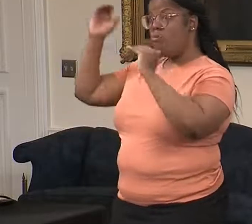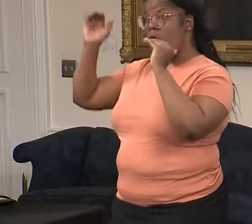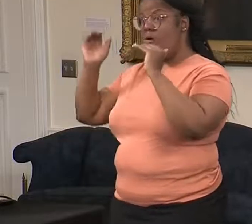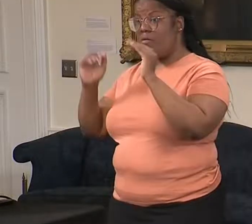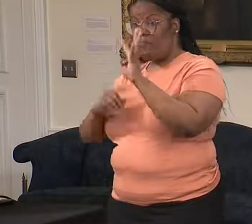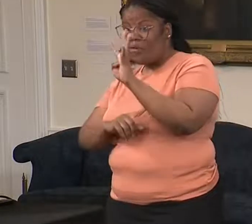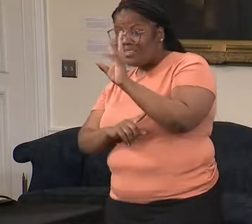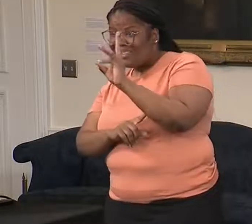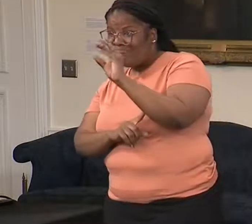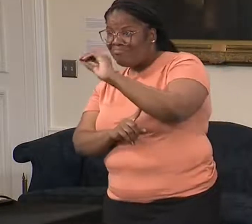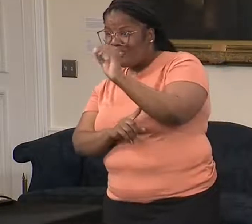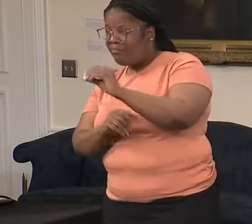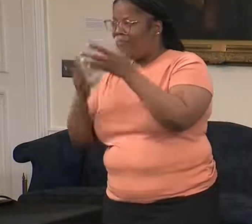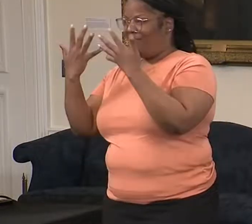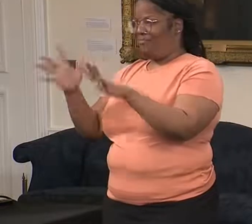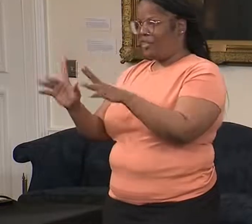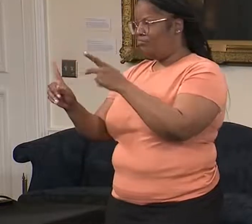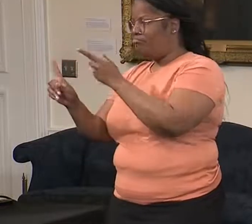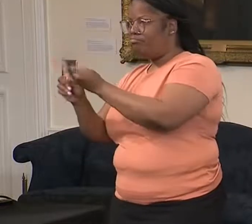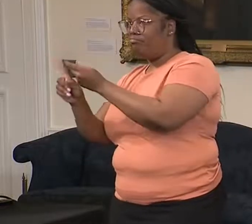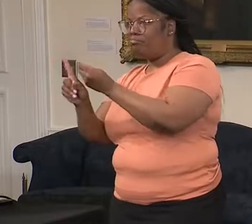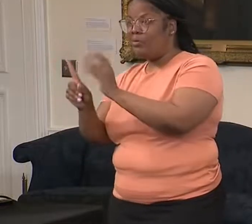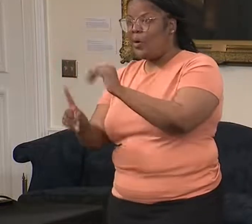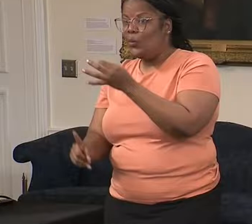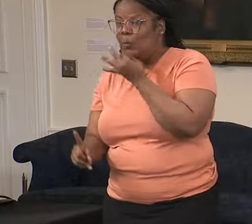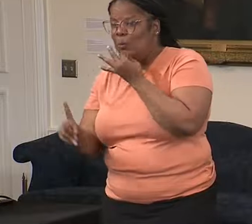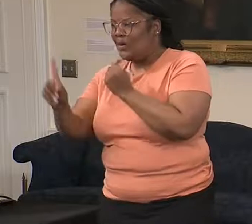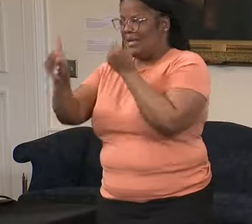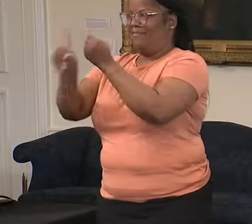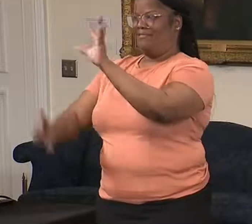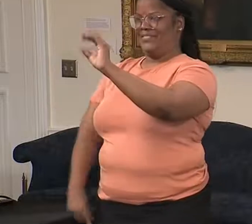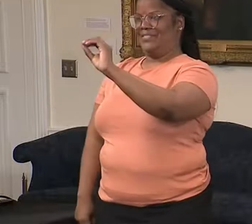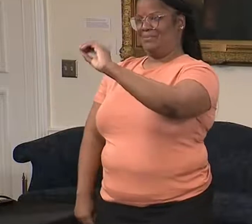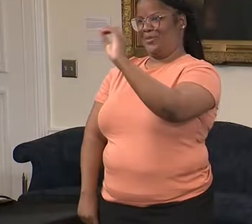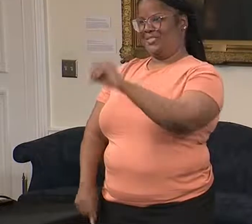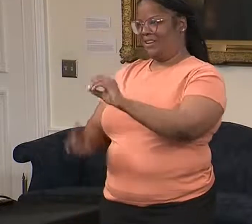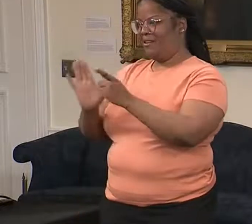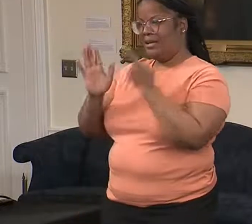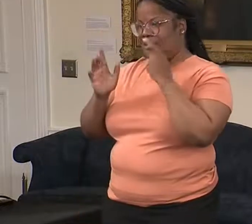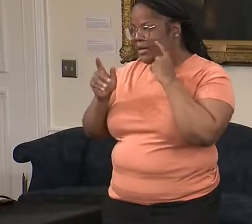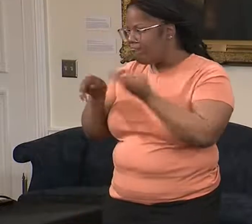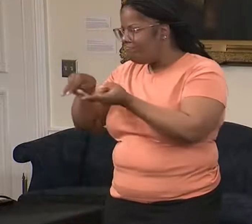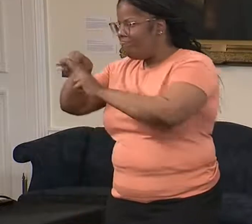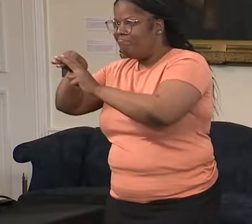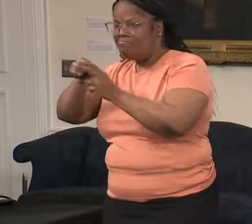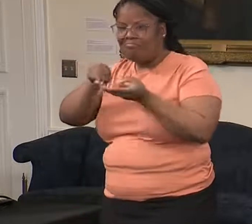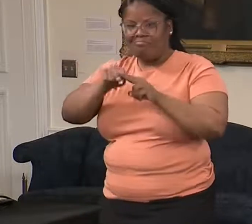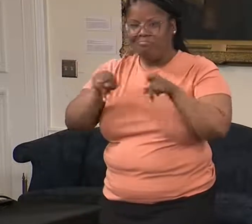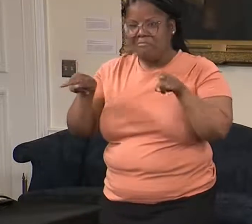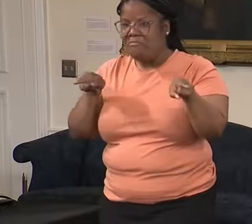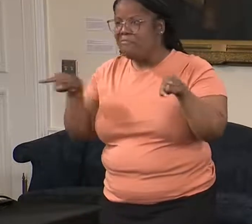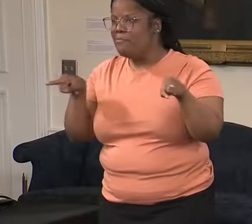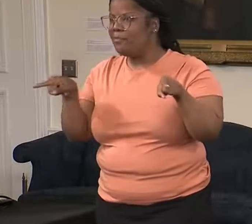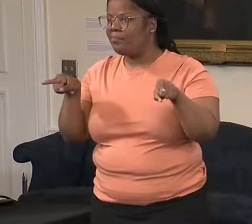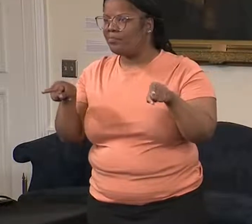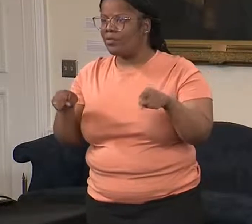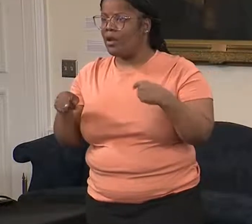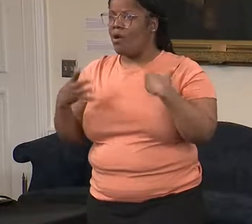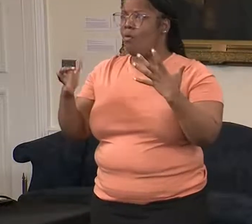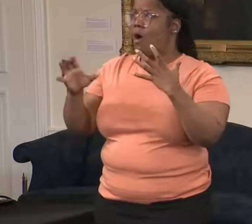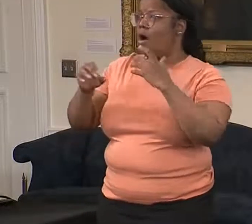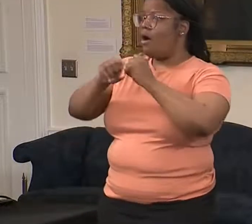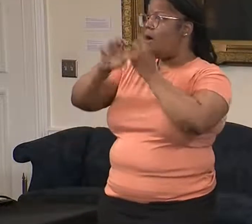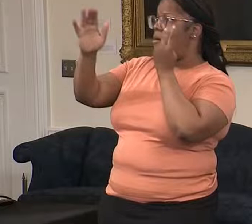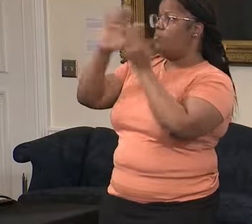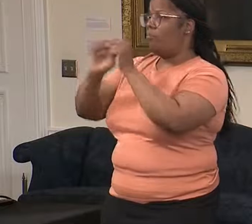get to half that population. So I think we're, I don't want to make promises we can't deliver based on